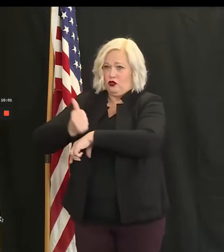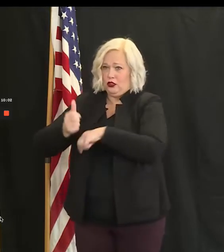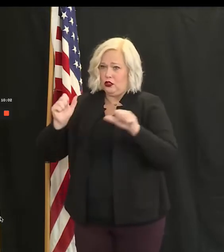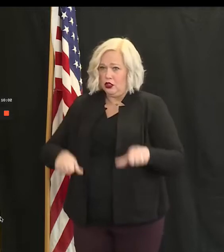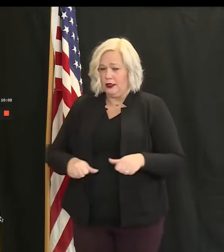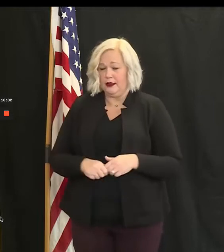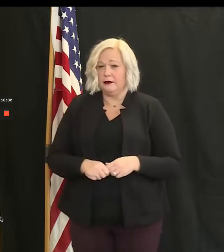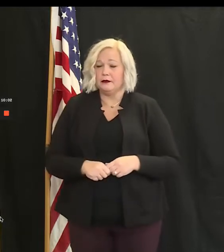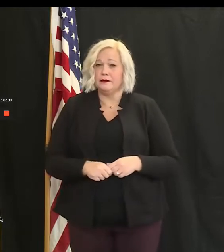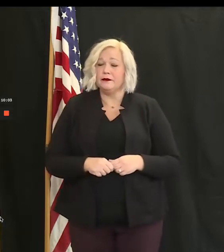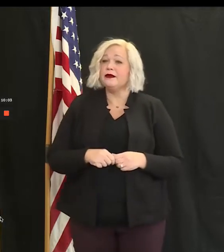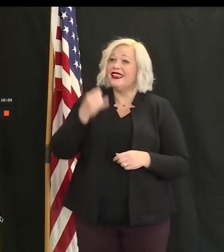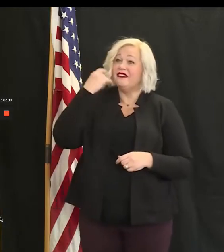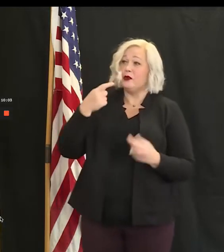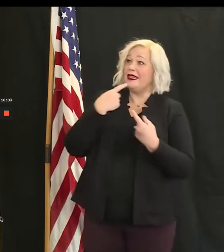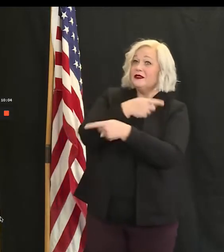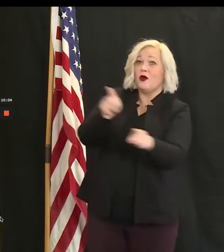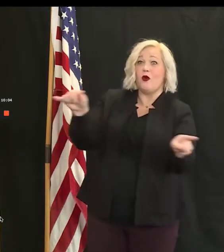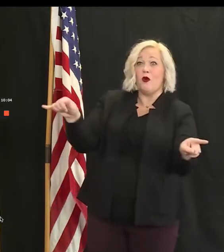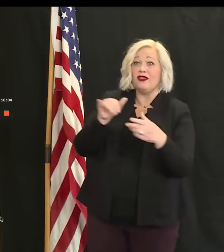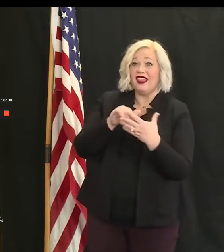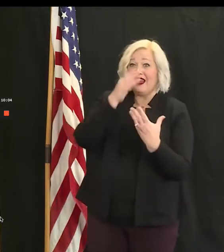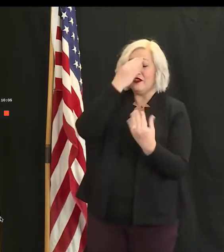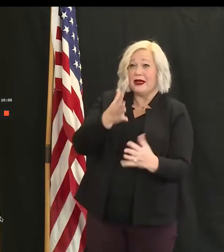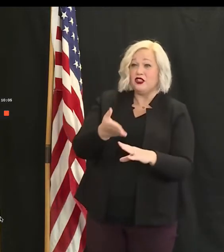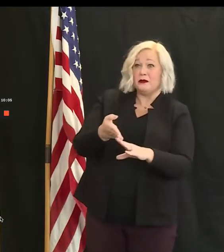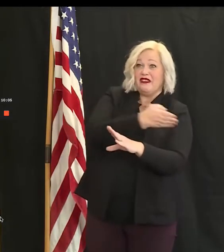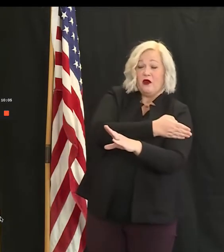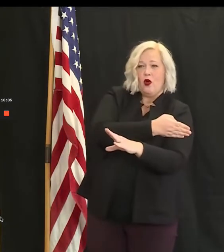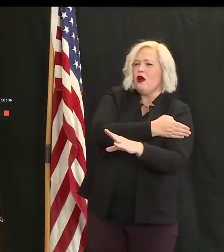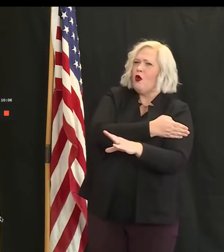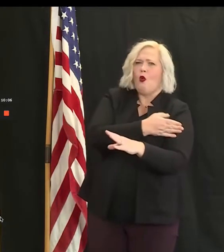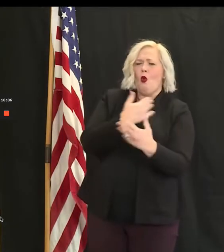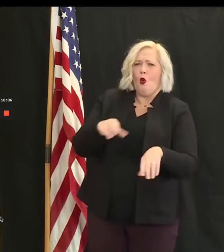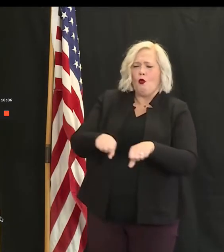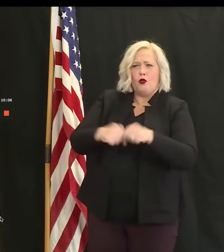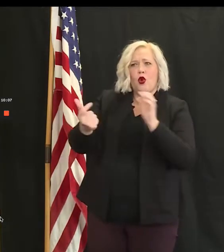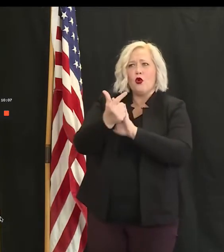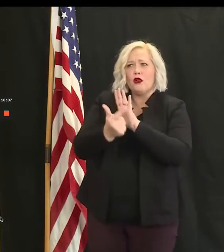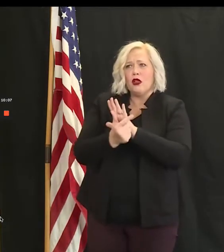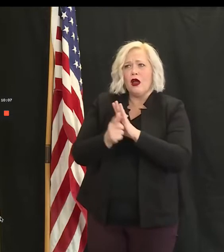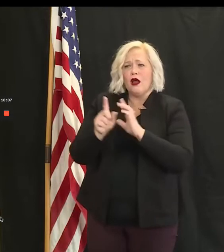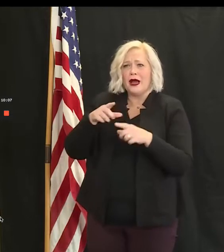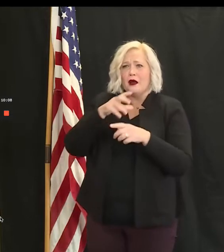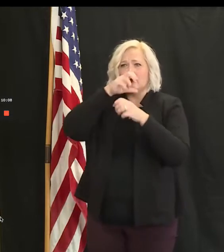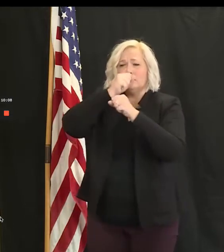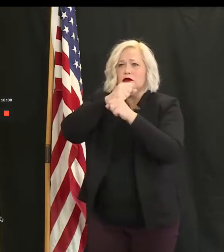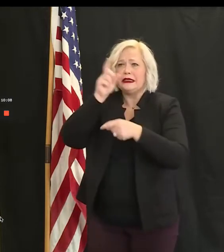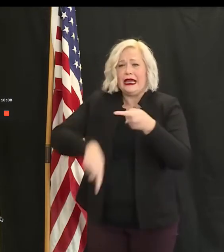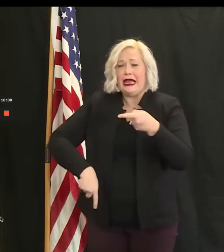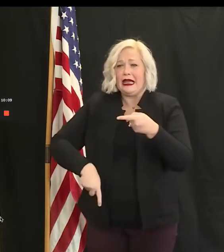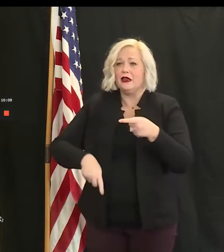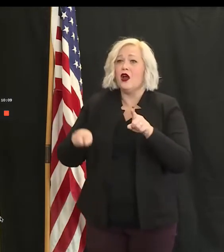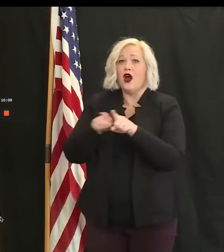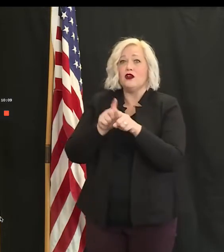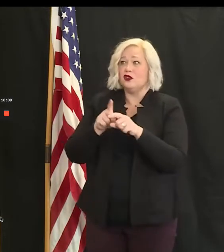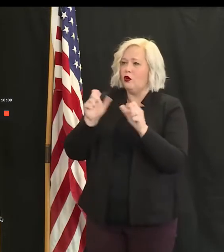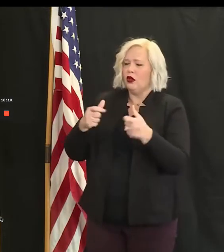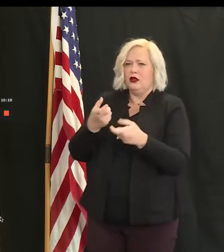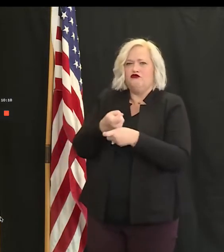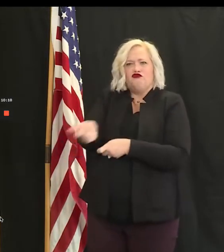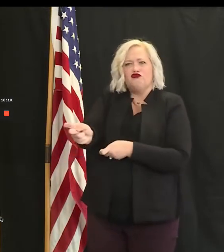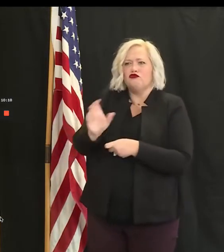Had we disclosed this information from the grand jury in violation of these secrecy provisions that I've outlined, it would not only have perhaps jeopardized